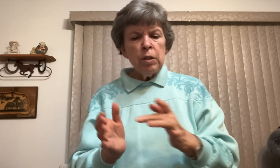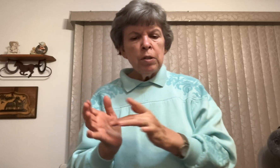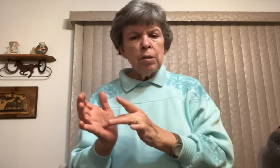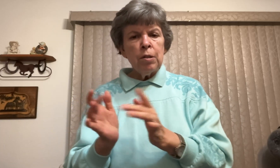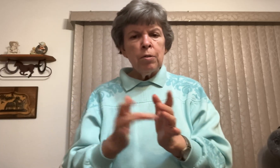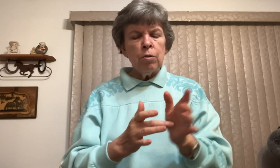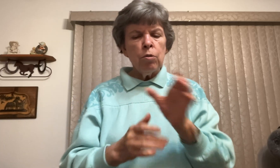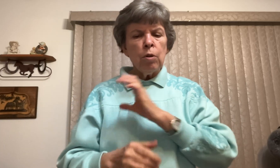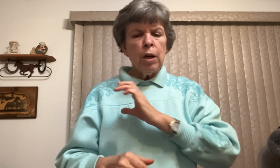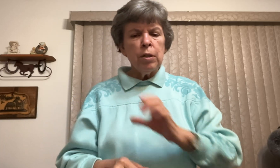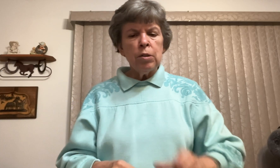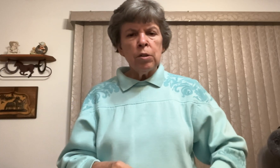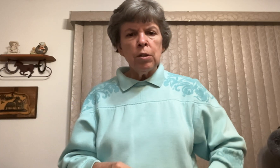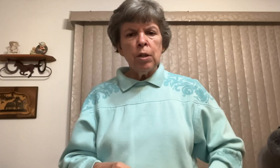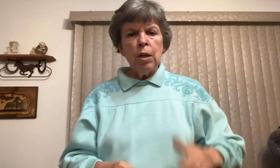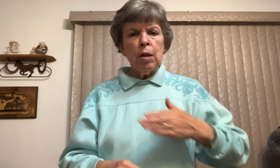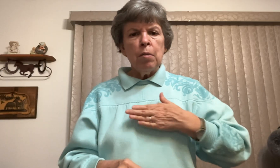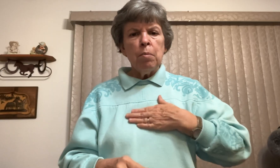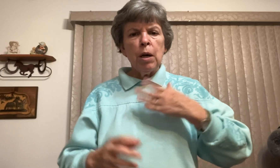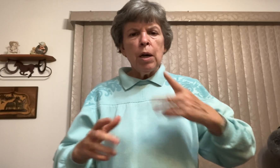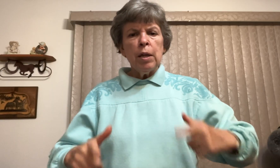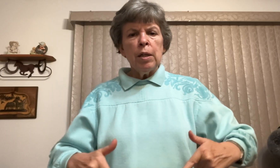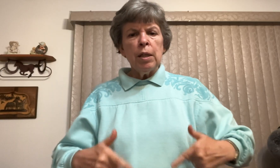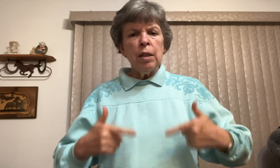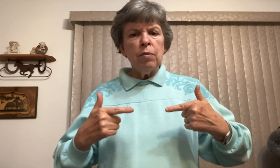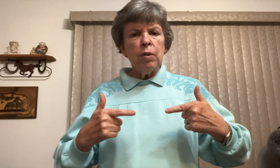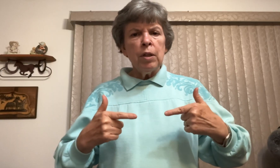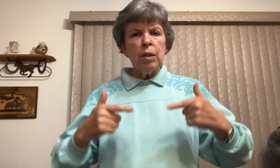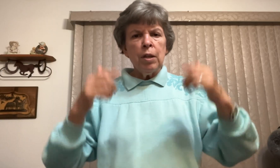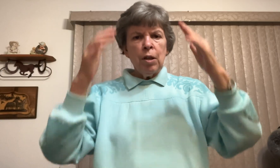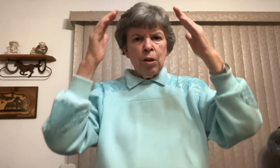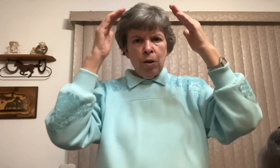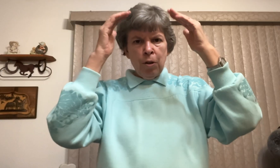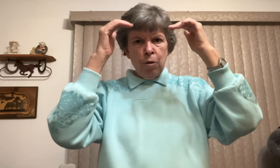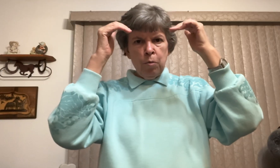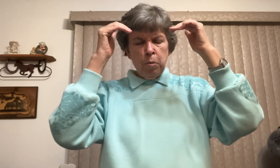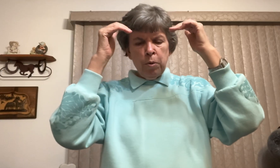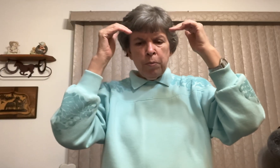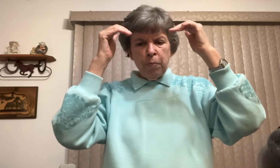Jesus Christ, my living hope.